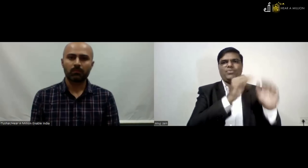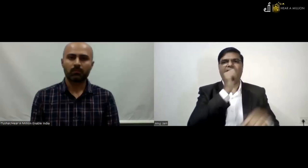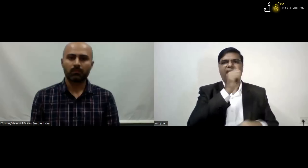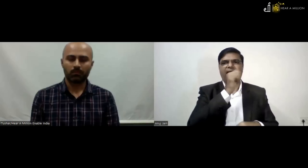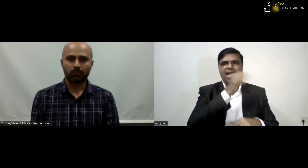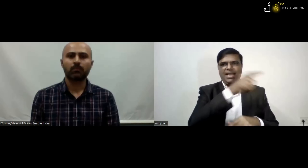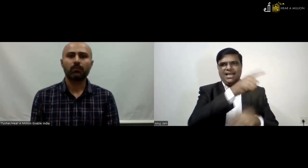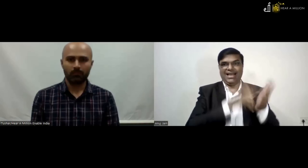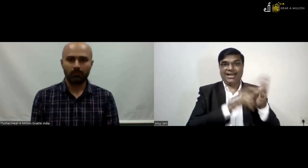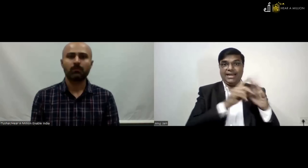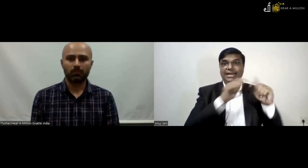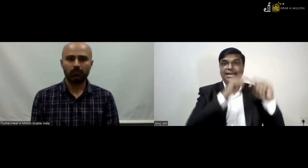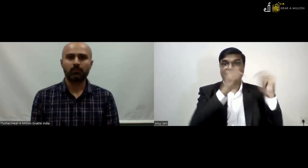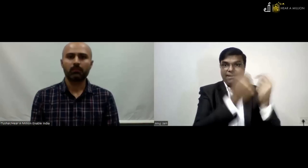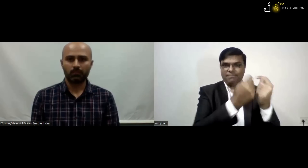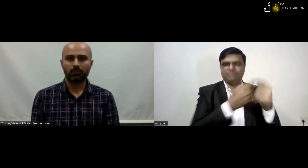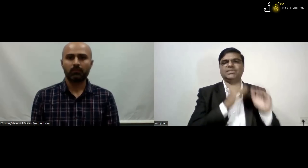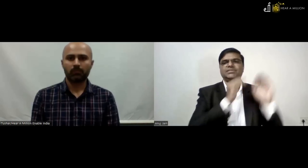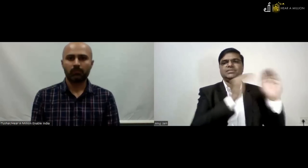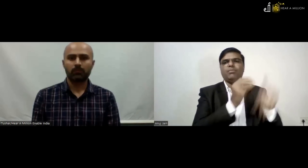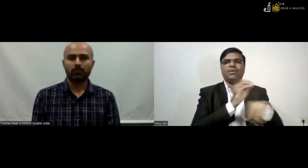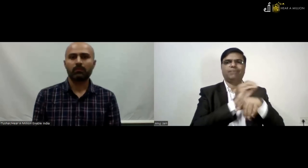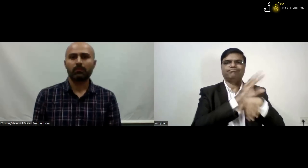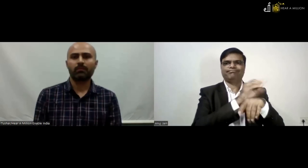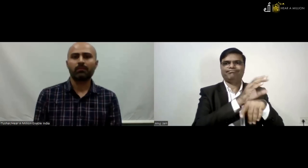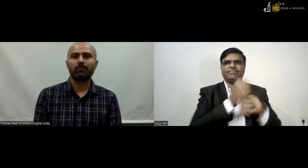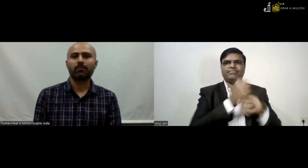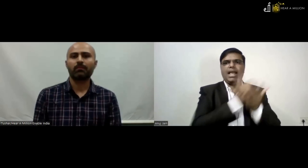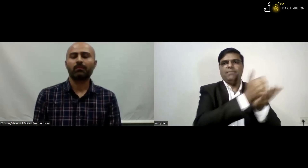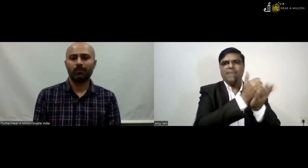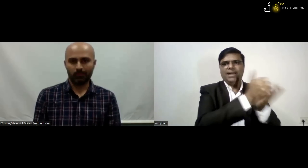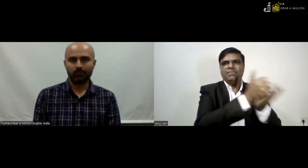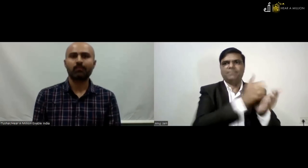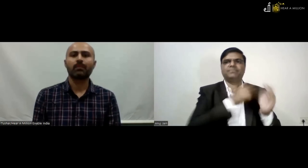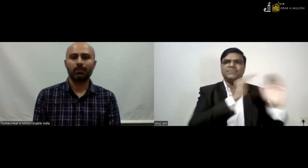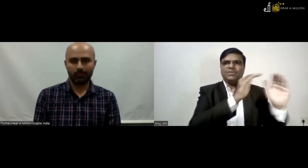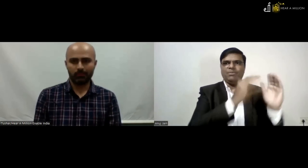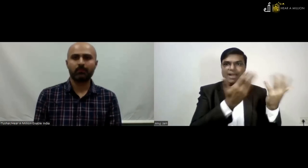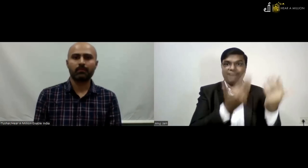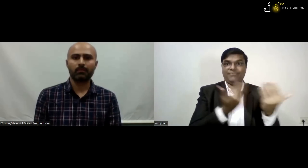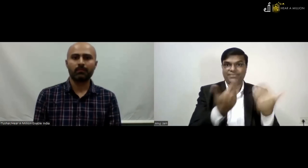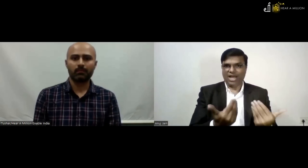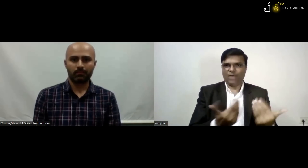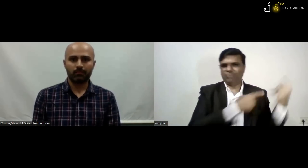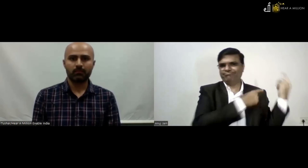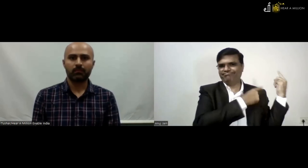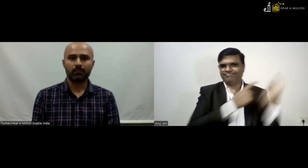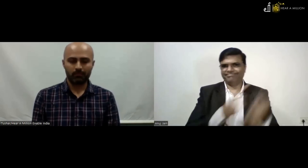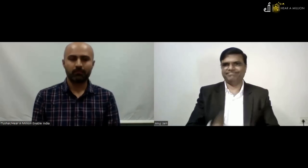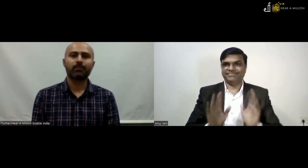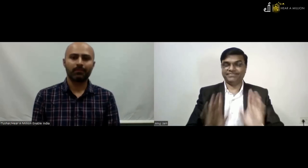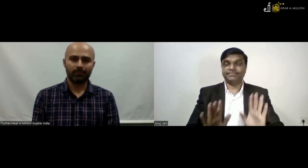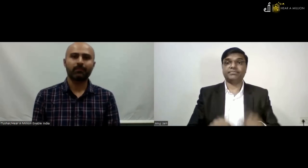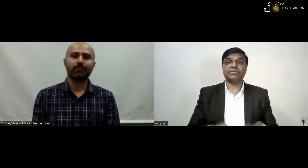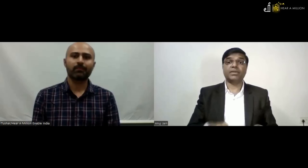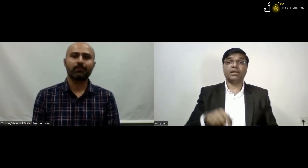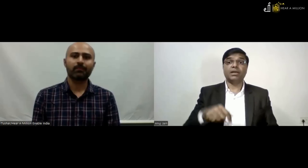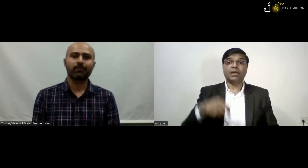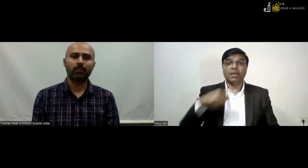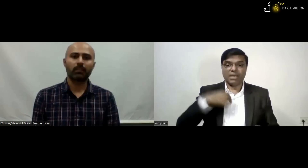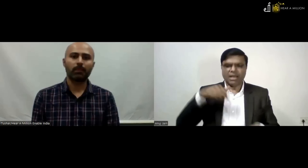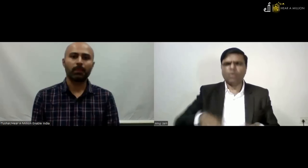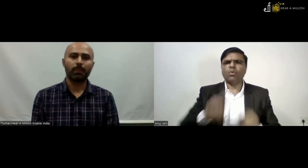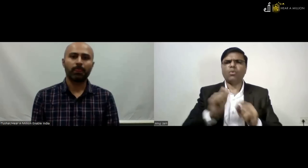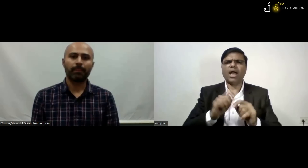I'm working with a private company, but I still support NAD team as any kind of counseling or advice they